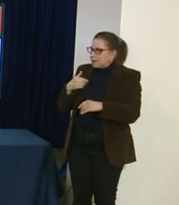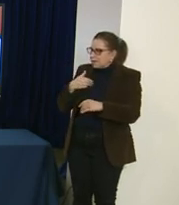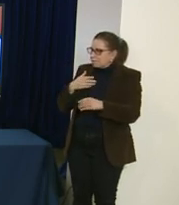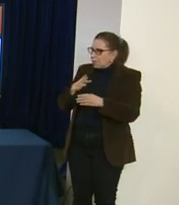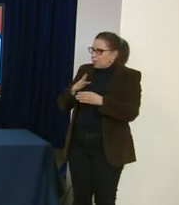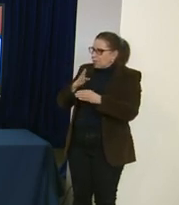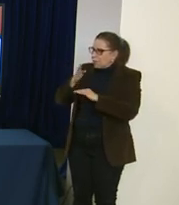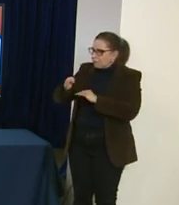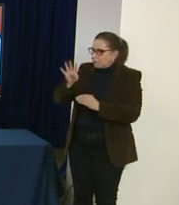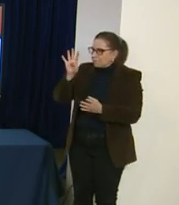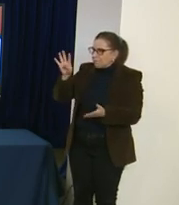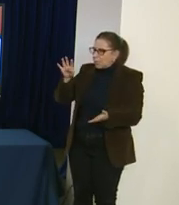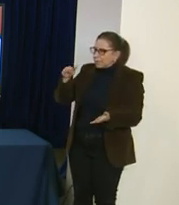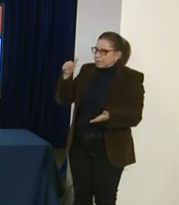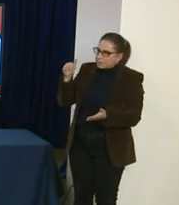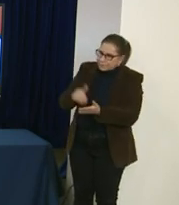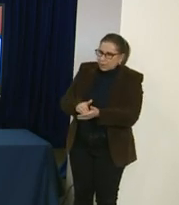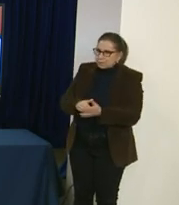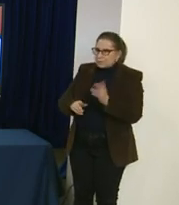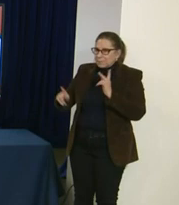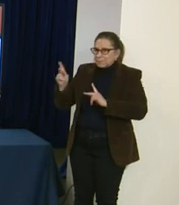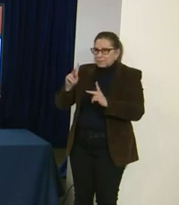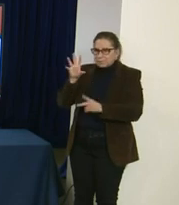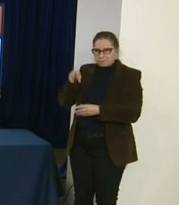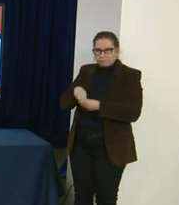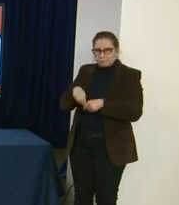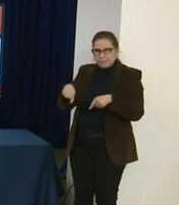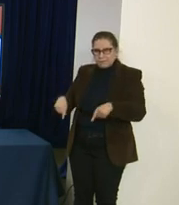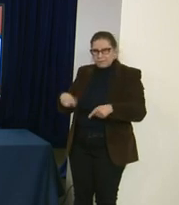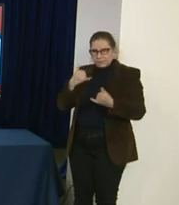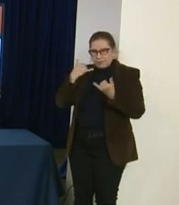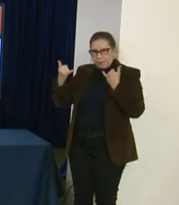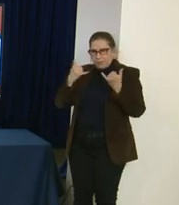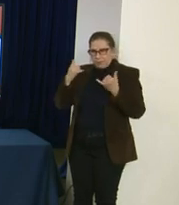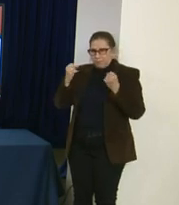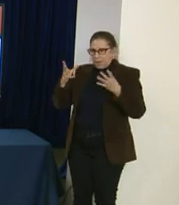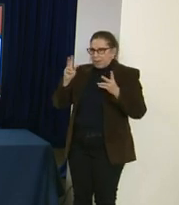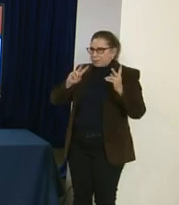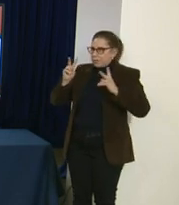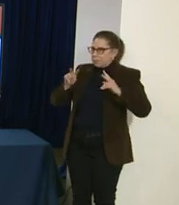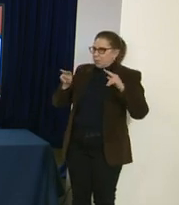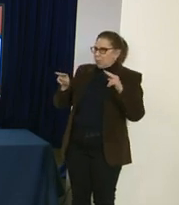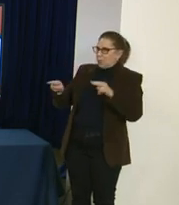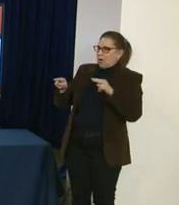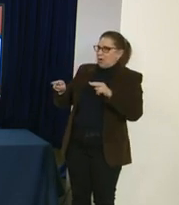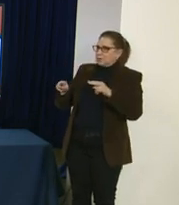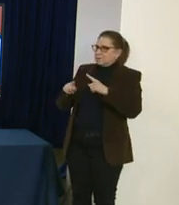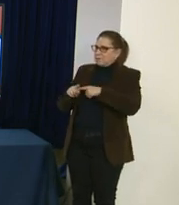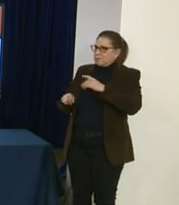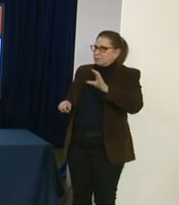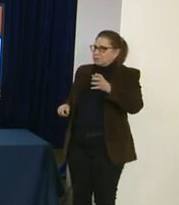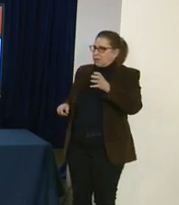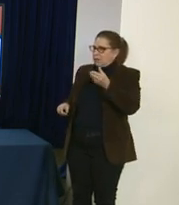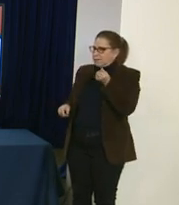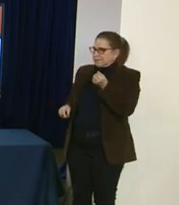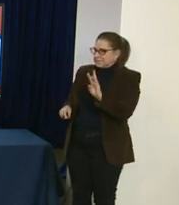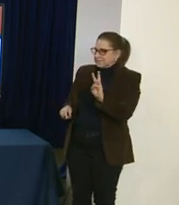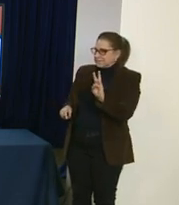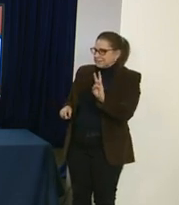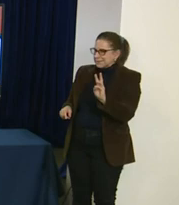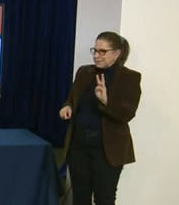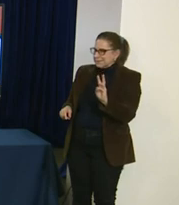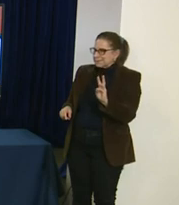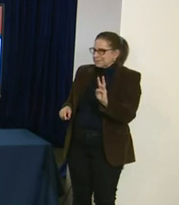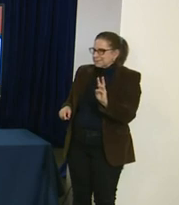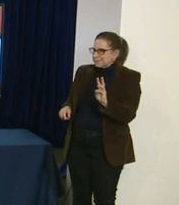and many, many others watch on Channel 16. We recognize that, like everybody in the city, your lives,